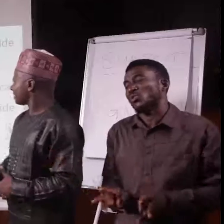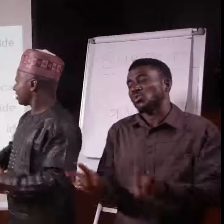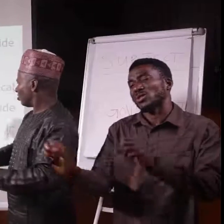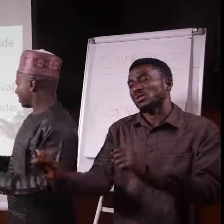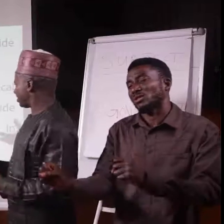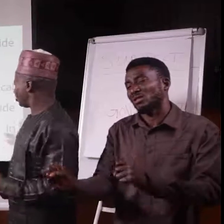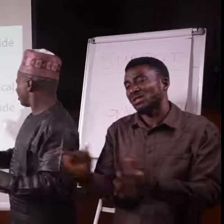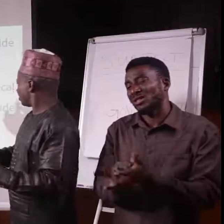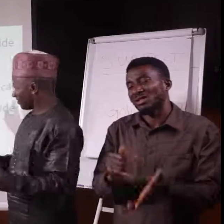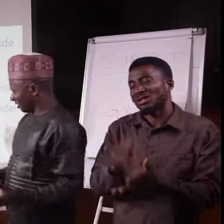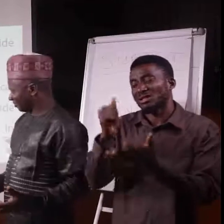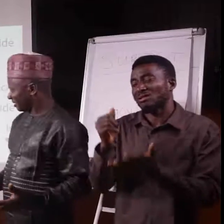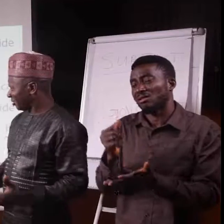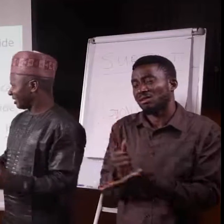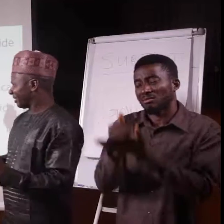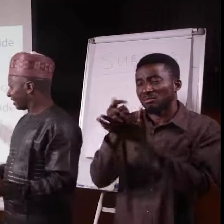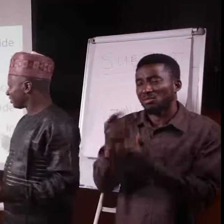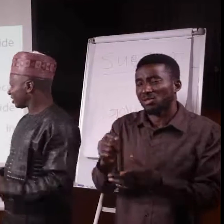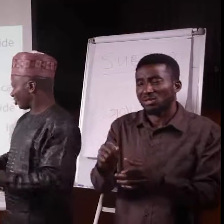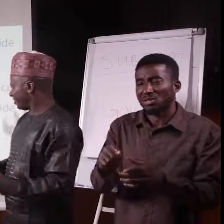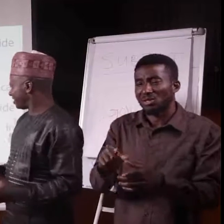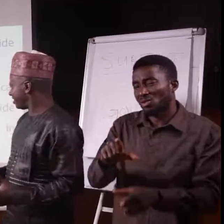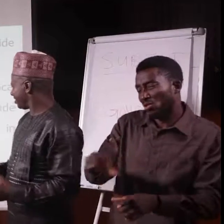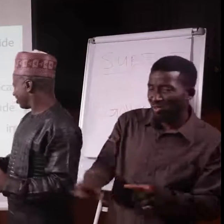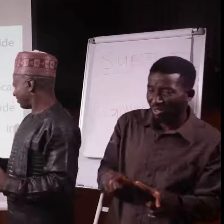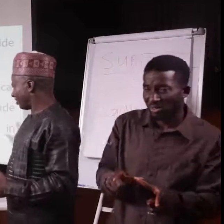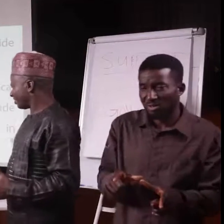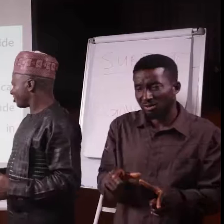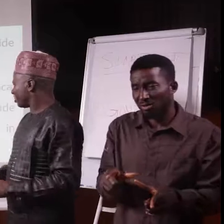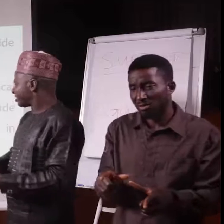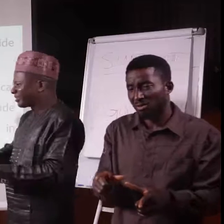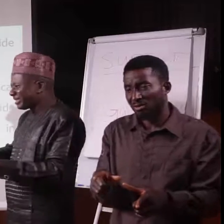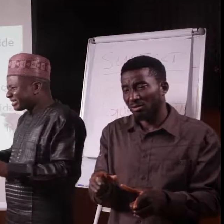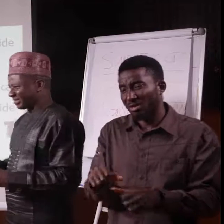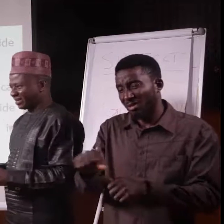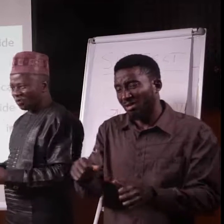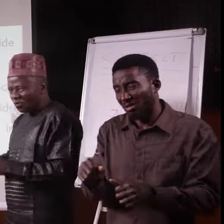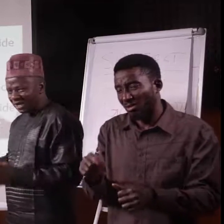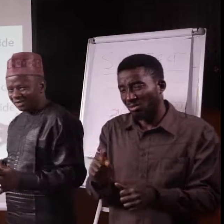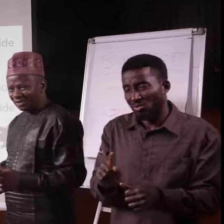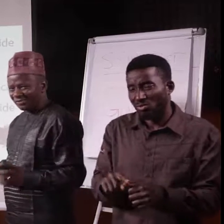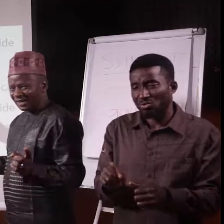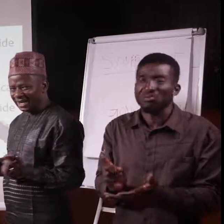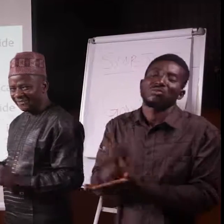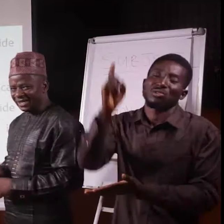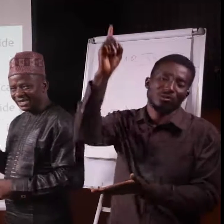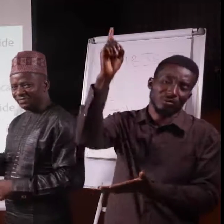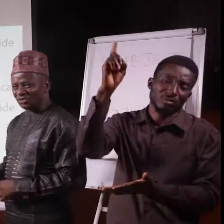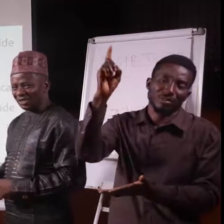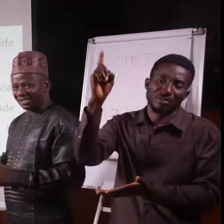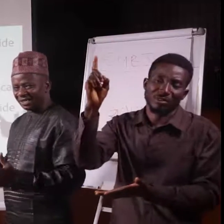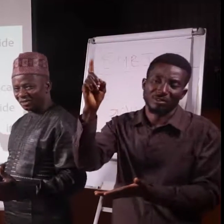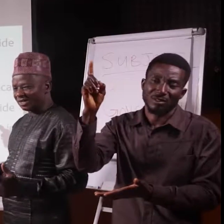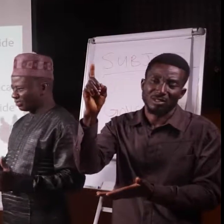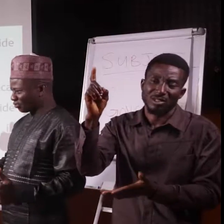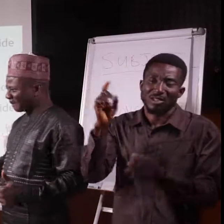helps the locality to develop, or that helps the community to develop. So it creates way for every